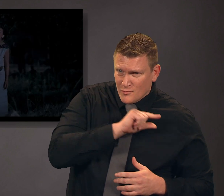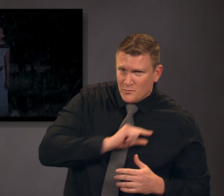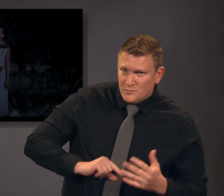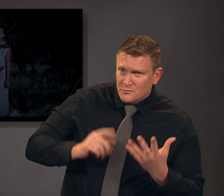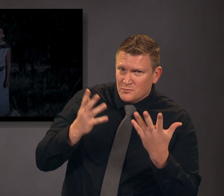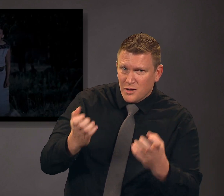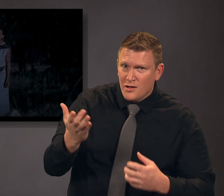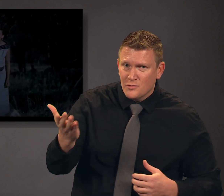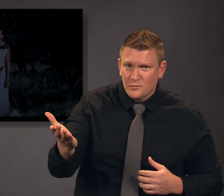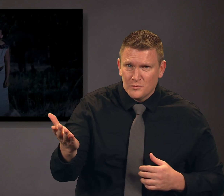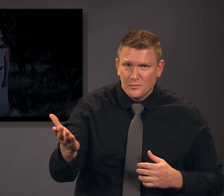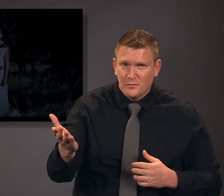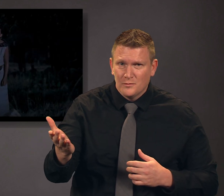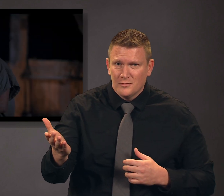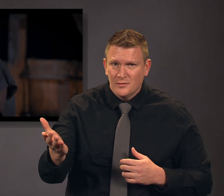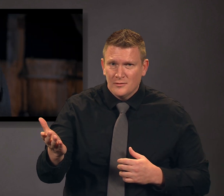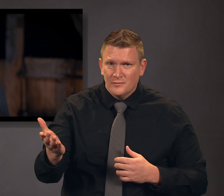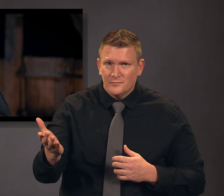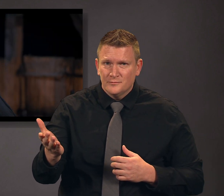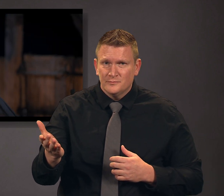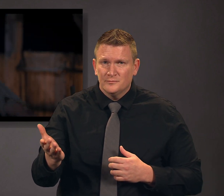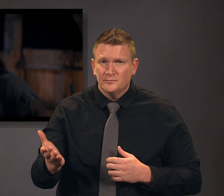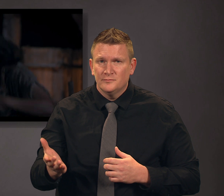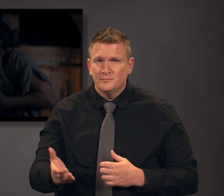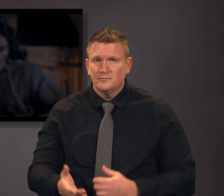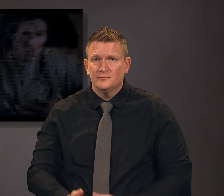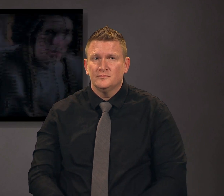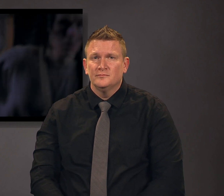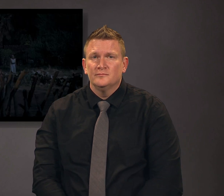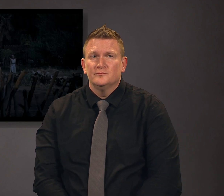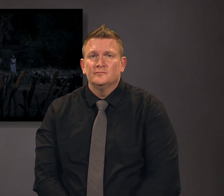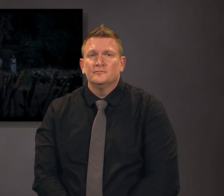The queen has called for you.